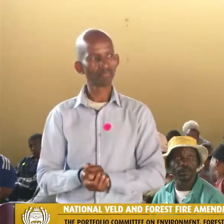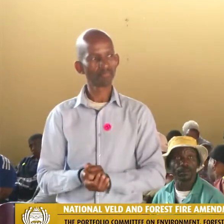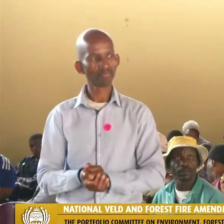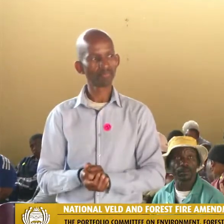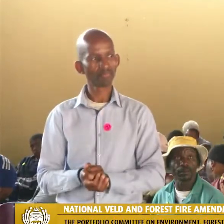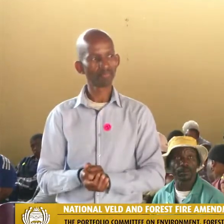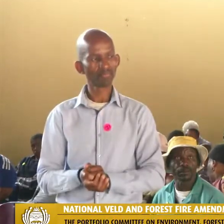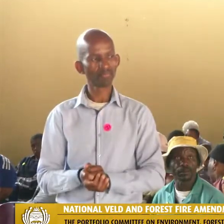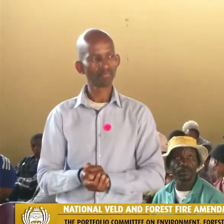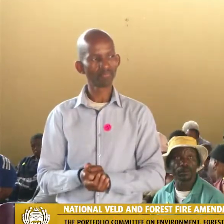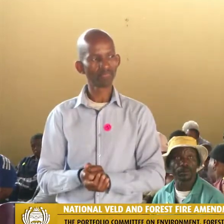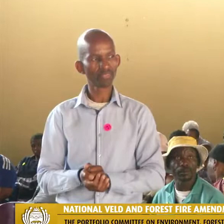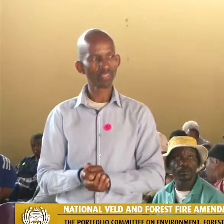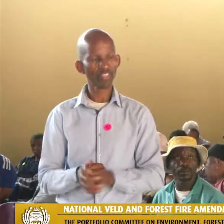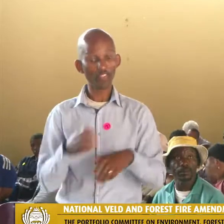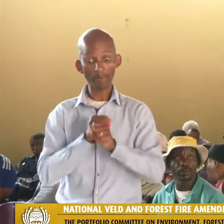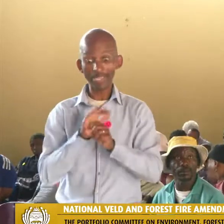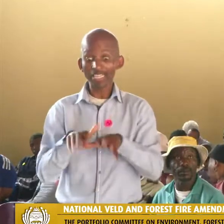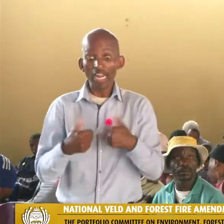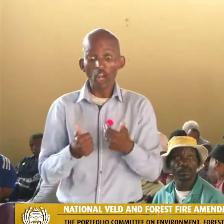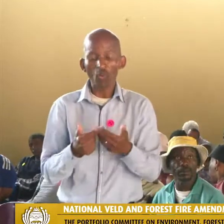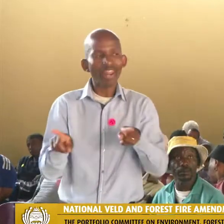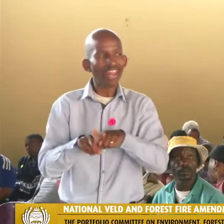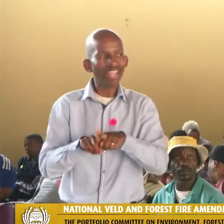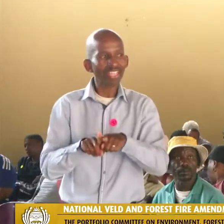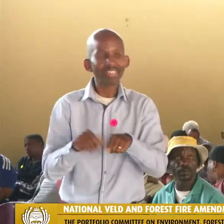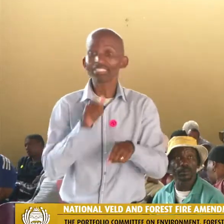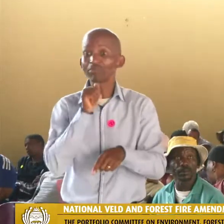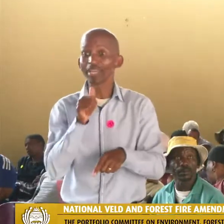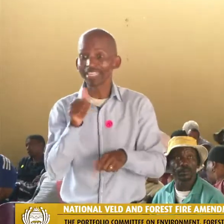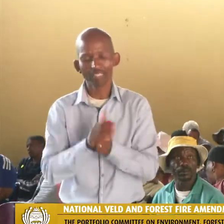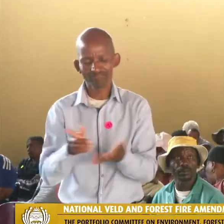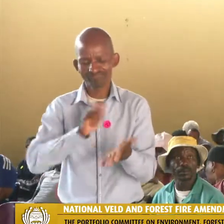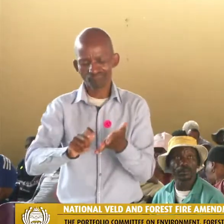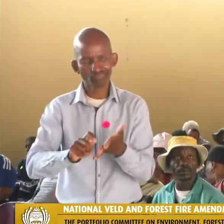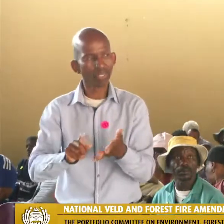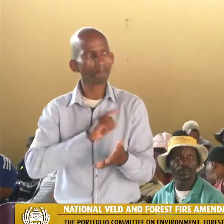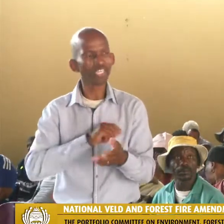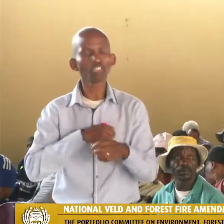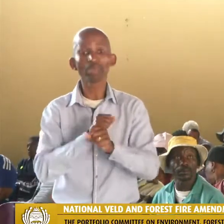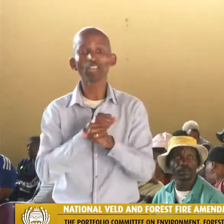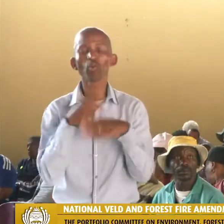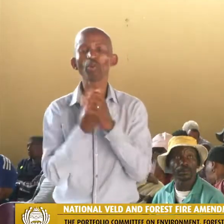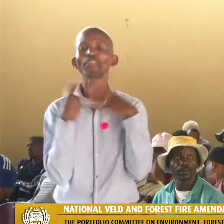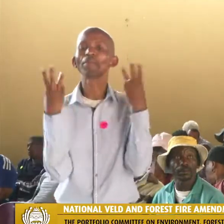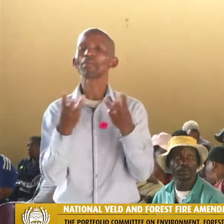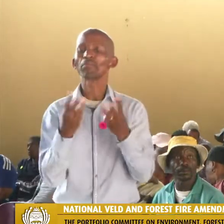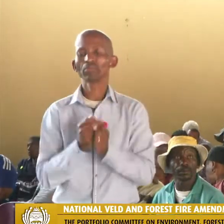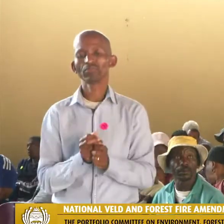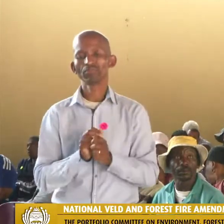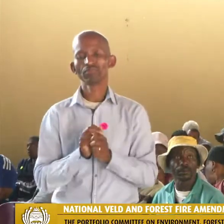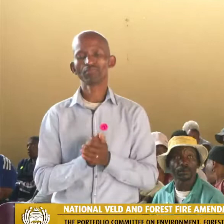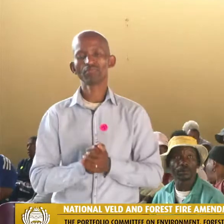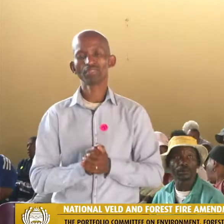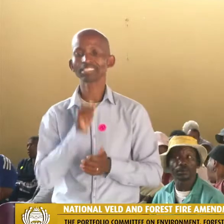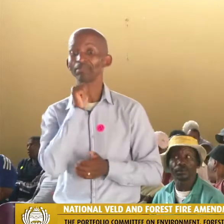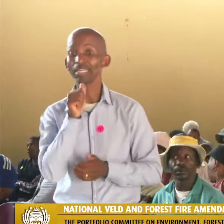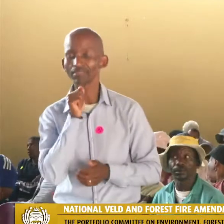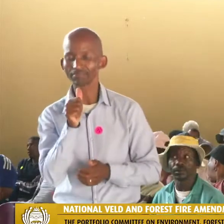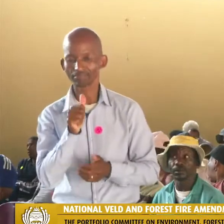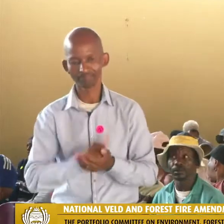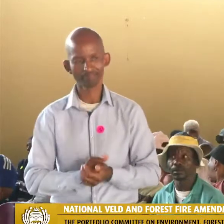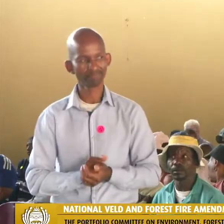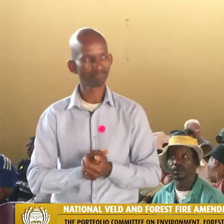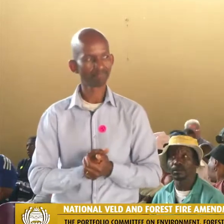ngabom deliberately. mhlawumbe ungathi ke kwamanye amaxesha zimpazamo kodwa ubuninzi wenziwa ngabom. Most of the time it's